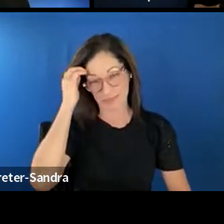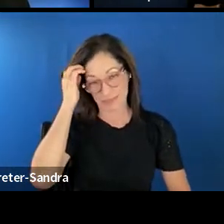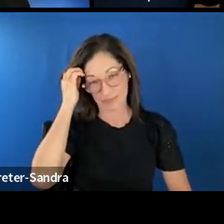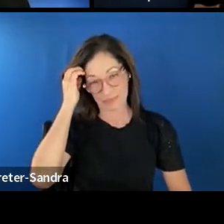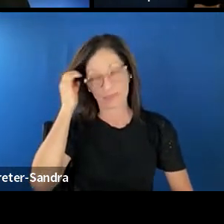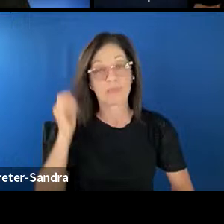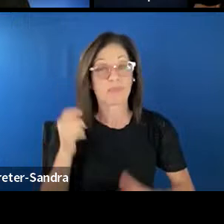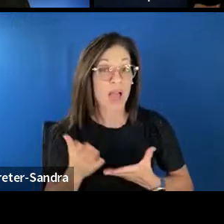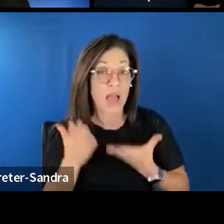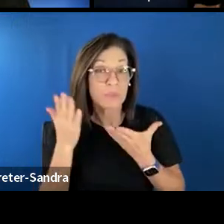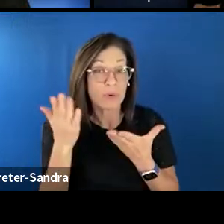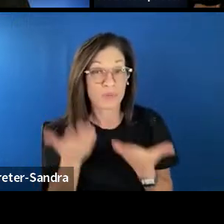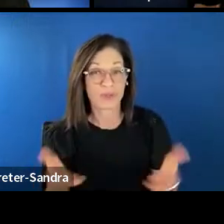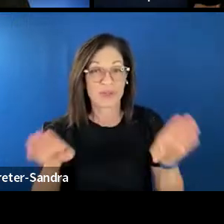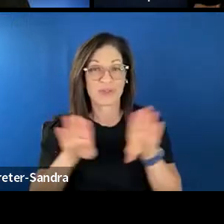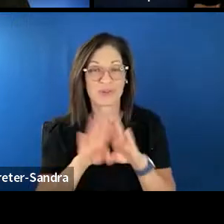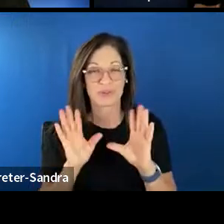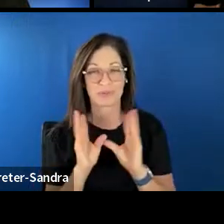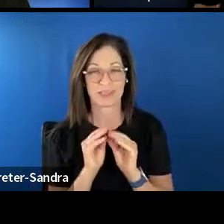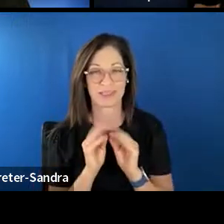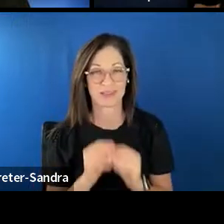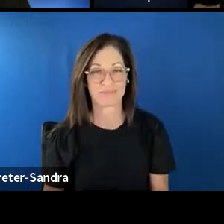I move that we adjourn the meeting.